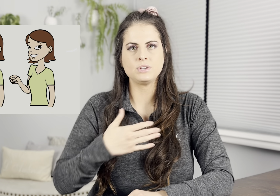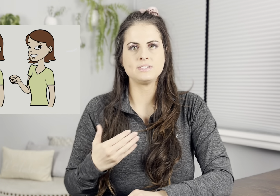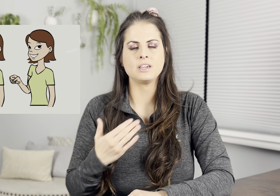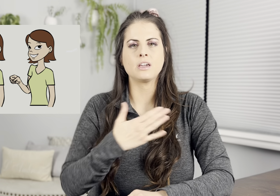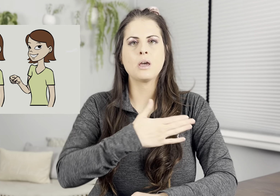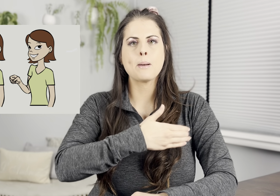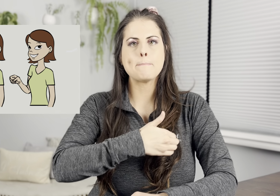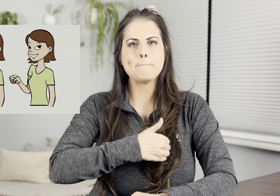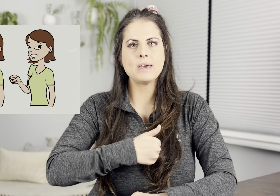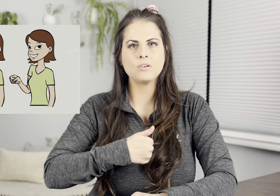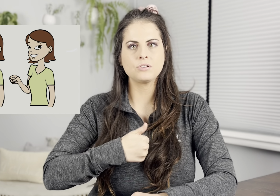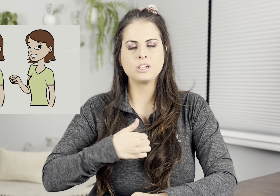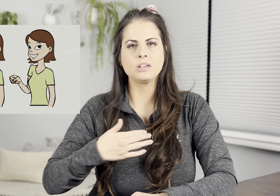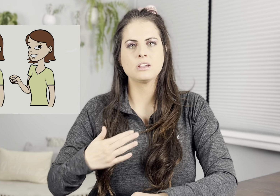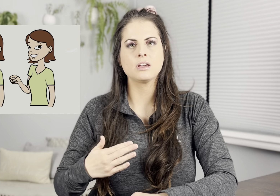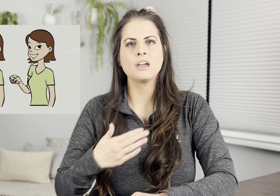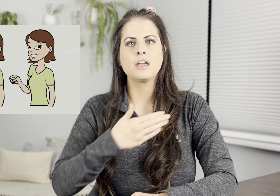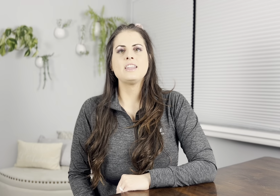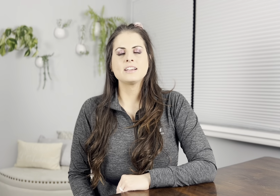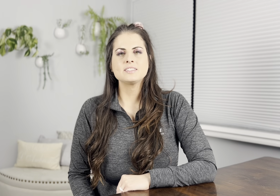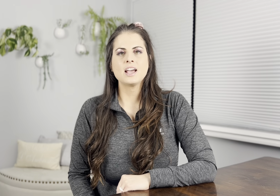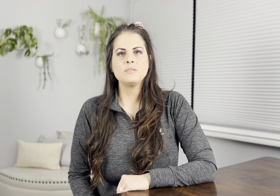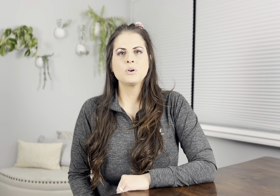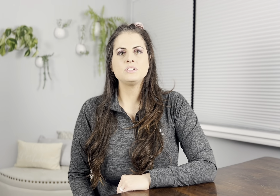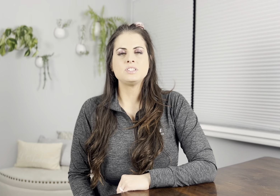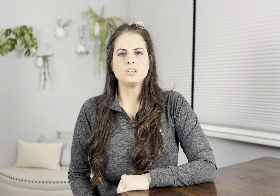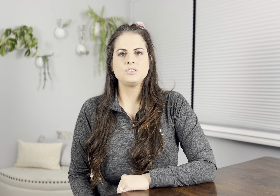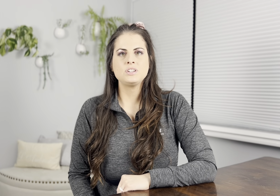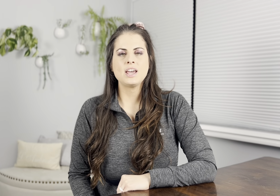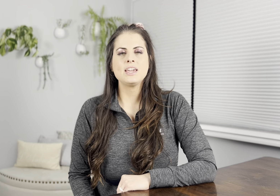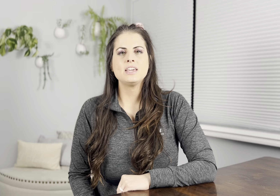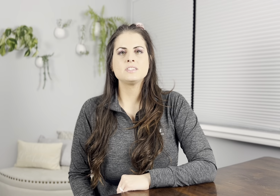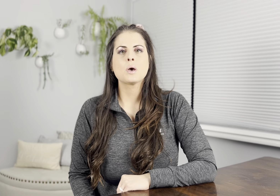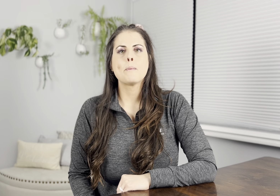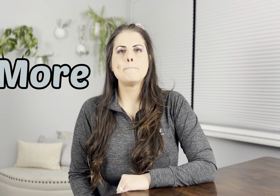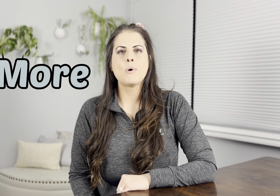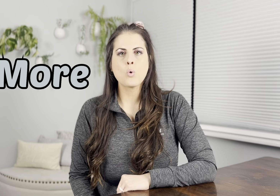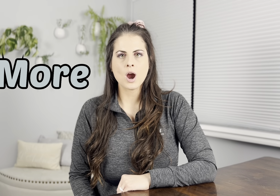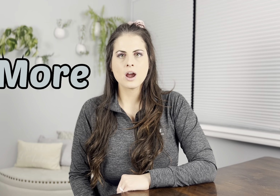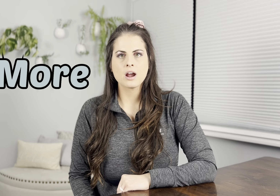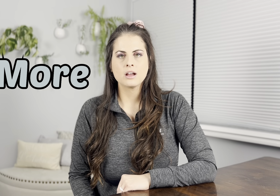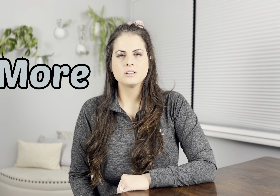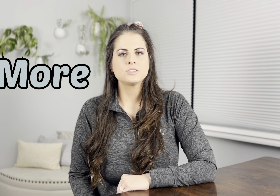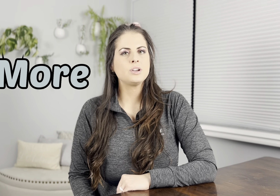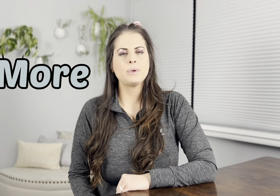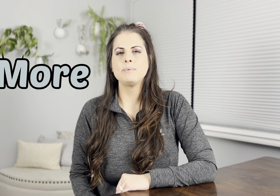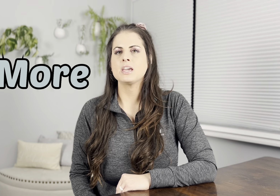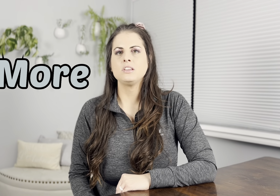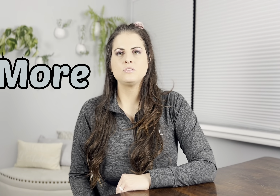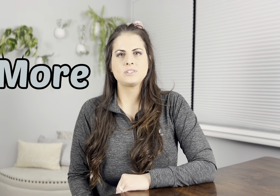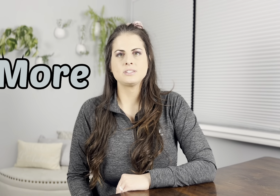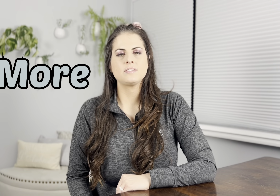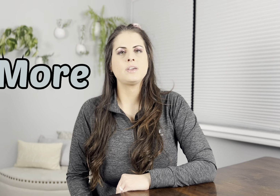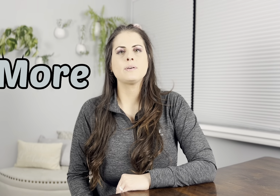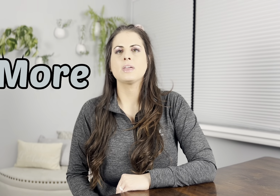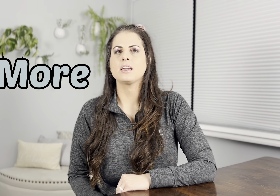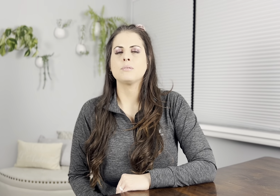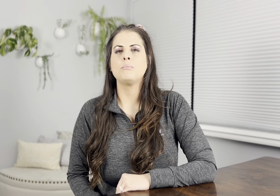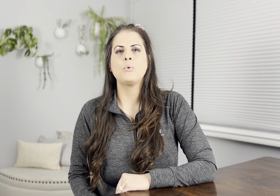squeezing. Milk. Next sign I'm going to teach you today is more. So your baby can use this if they would like more